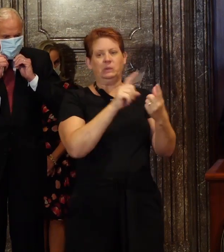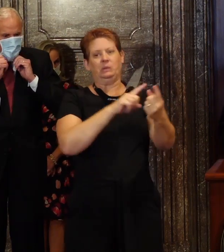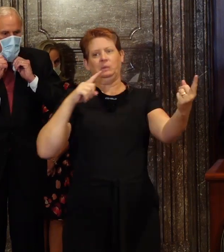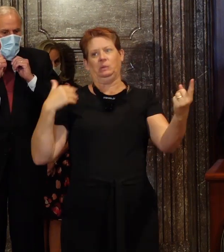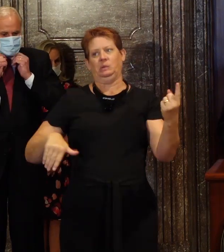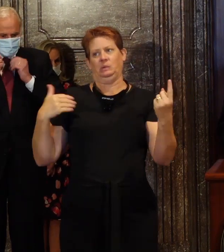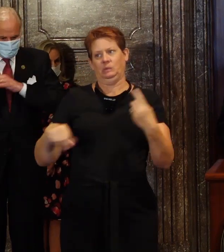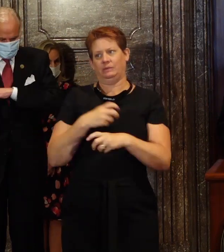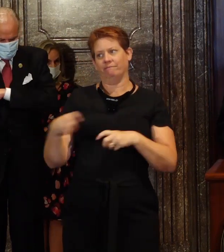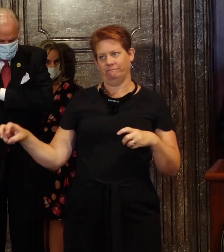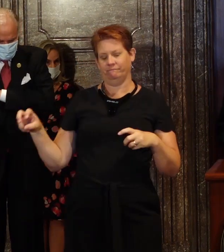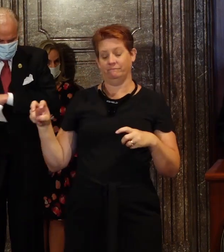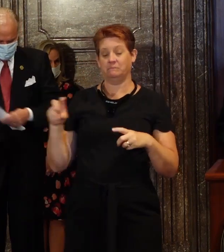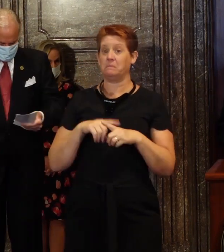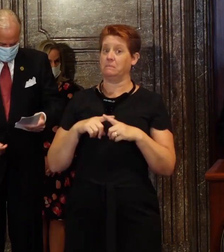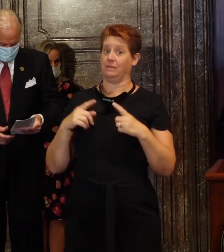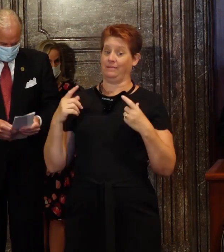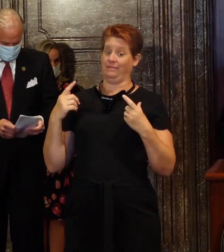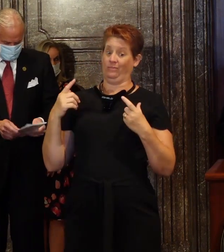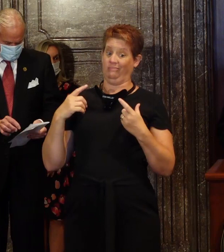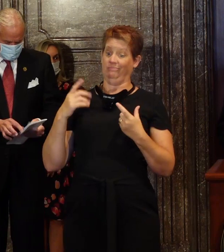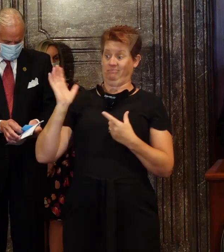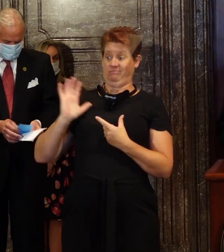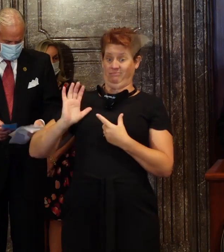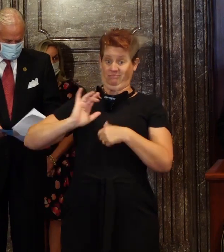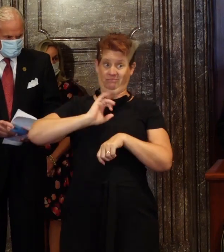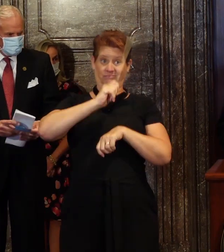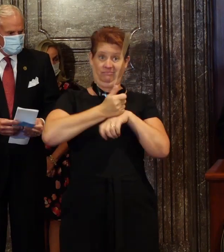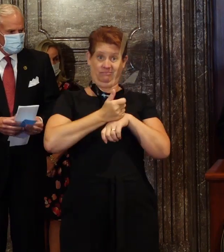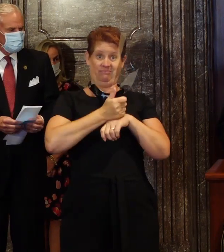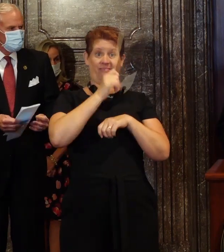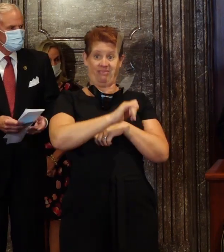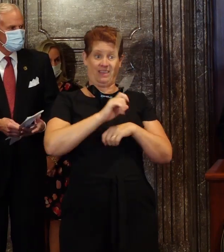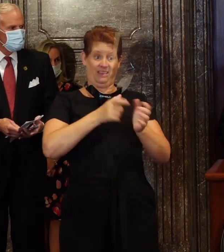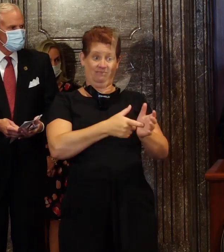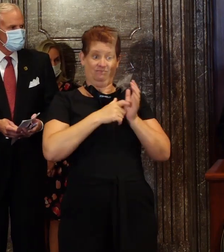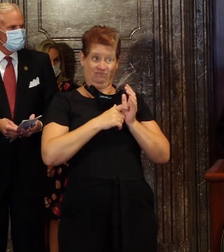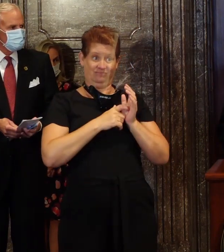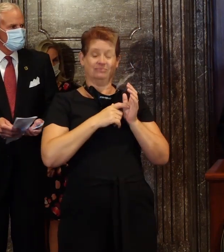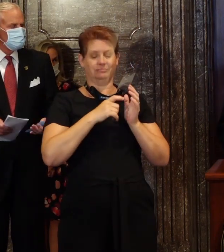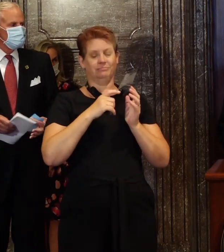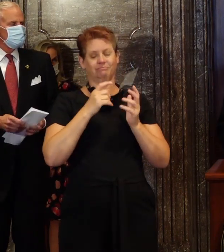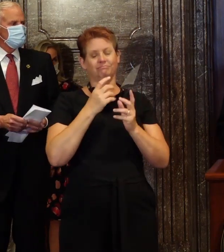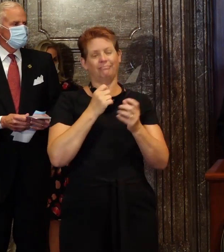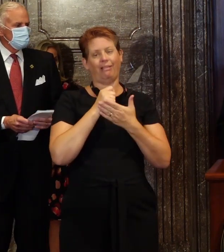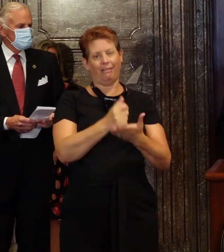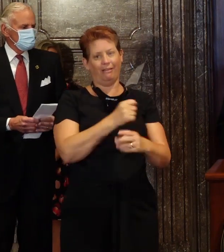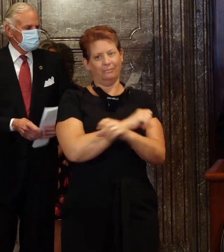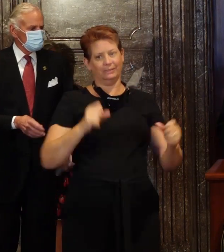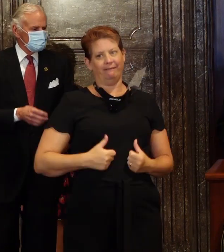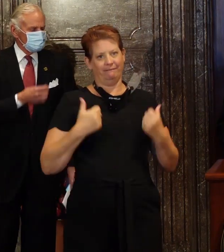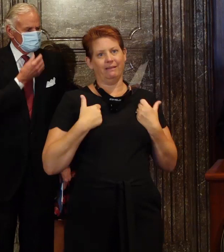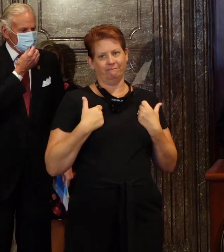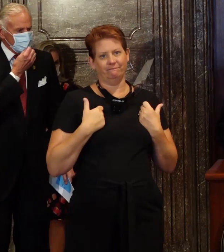believe the visitation restrictions put in place by the governor's executive order have helped to save lives and have helped